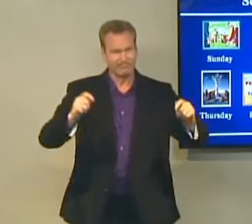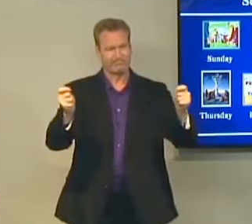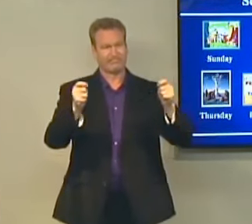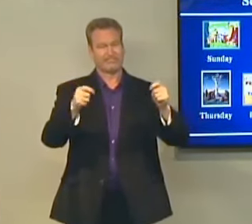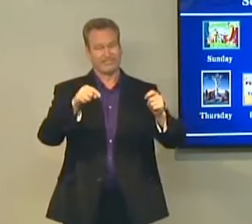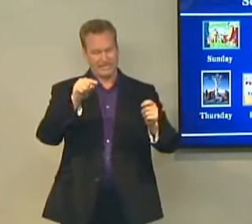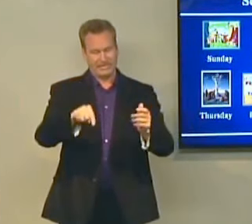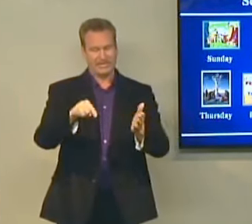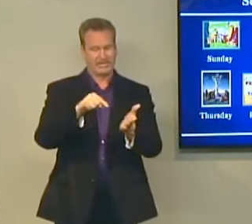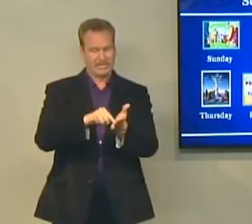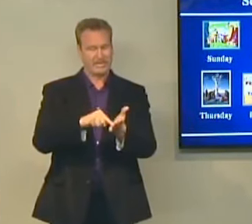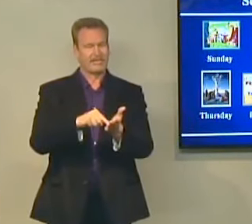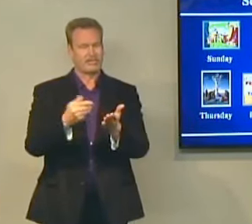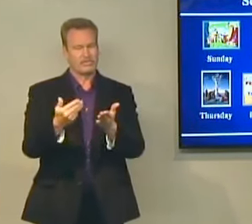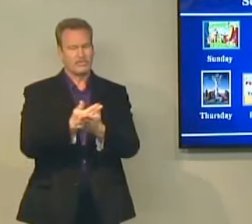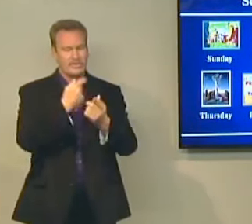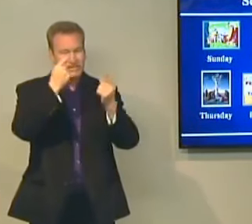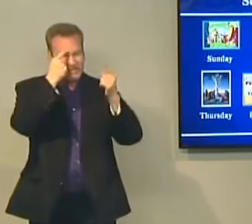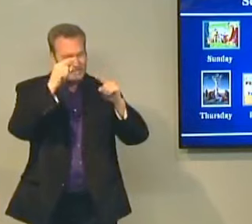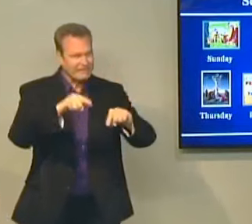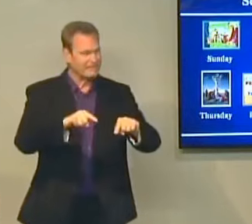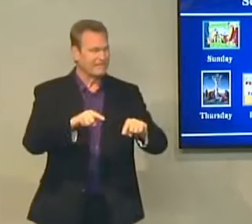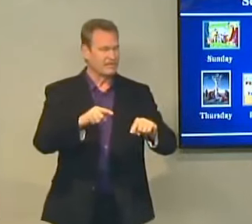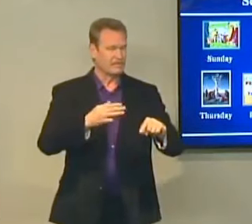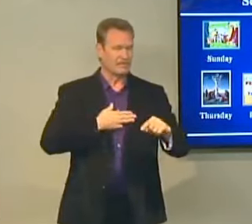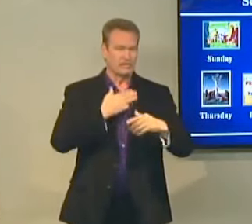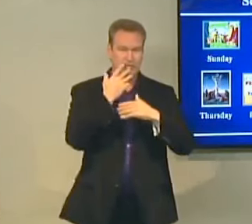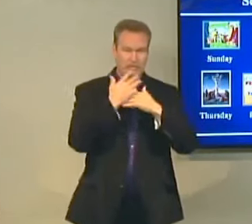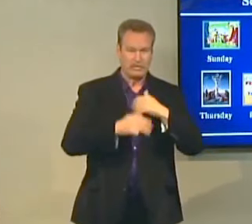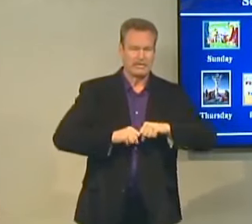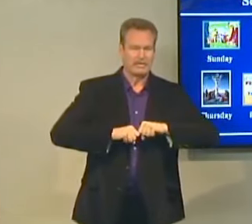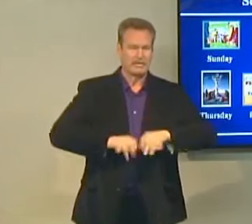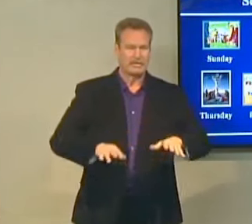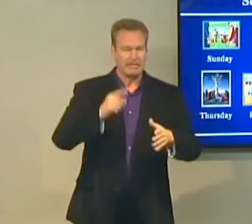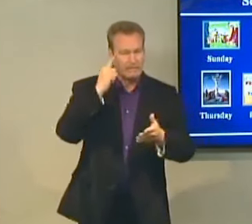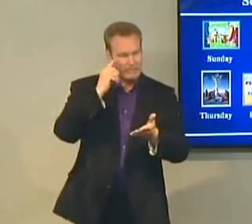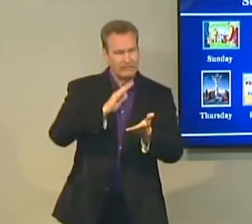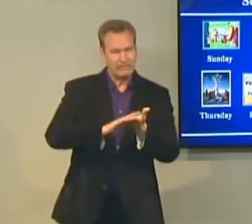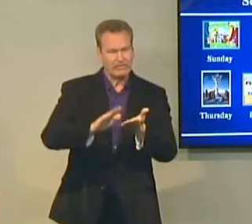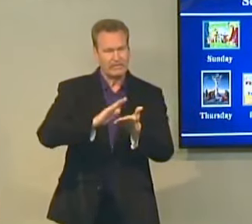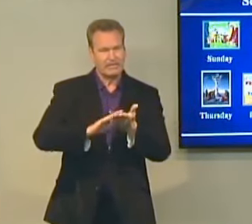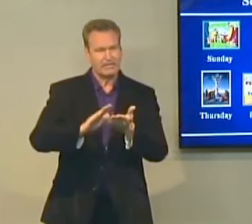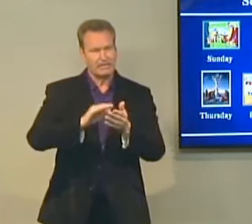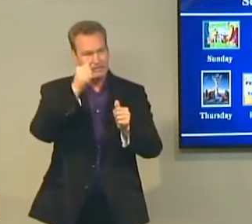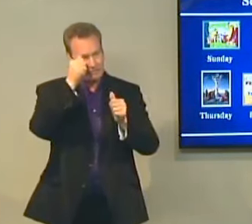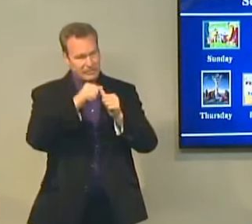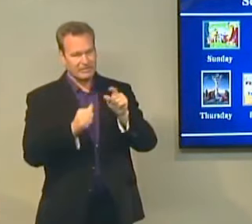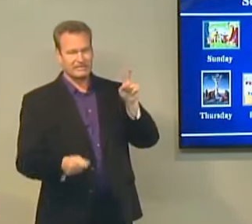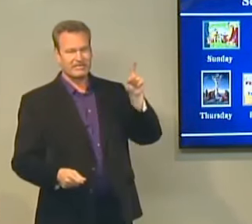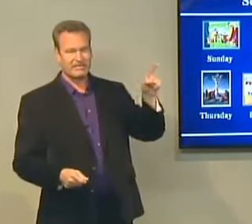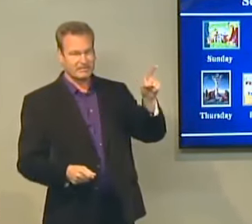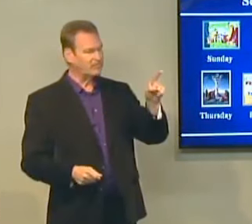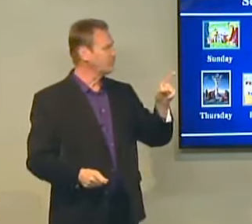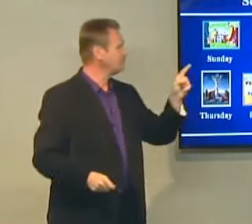with his disciples. And as we're celebrating today, Jesus said, this is the new covenant of my blood that is shed for you for the forgiveness